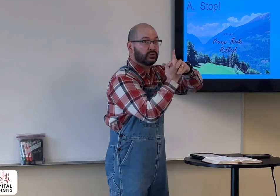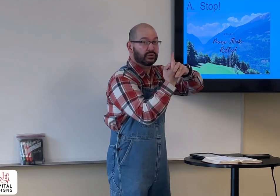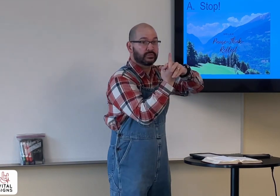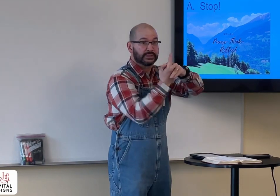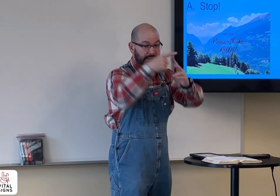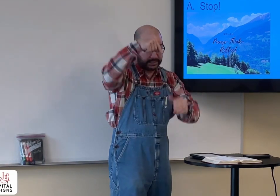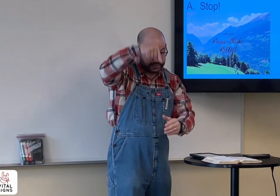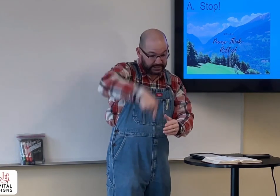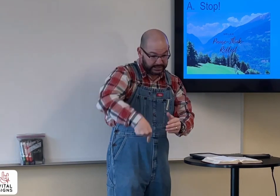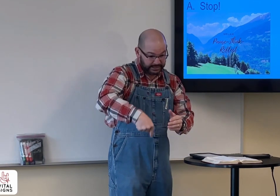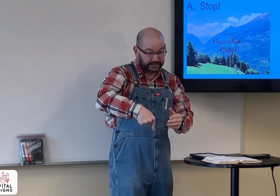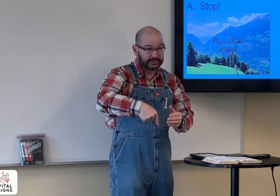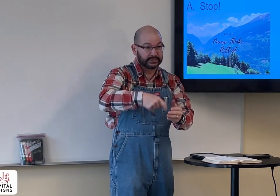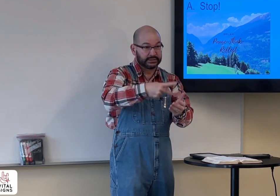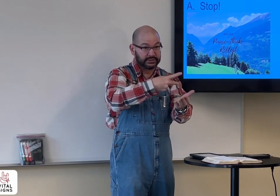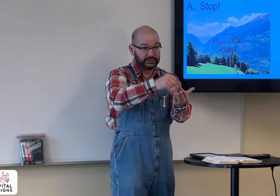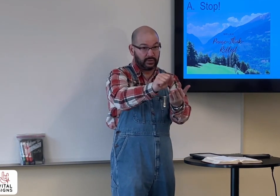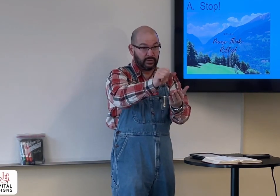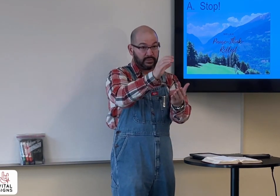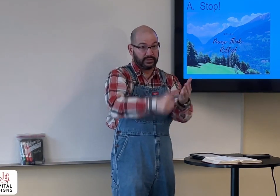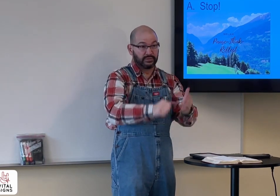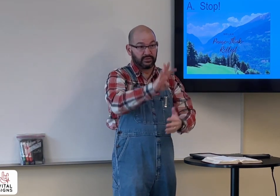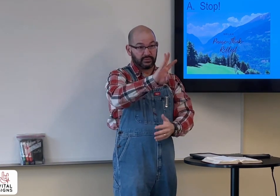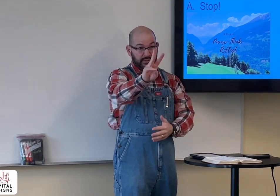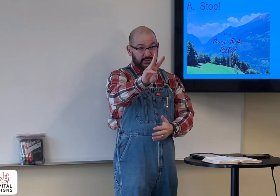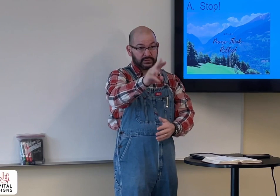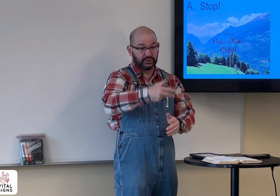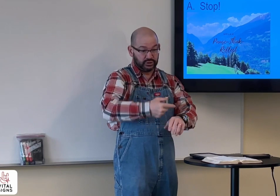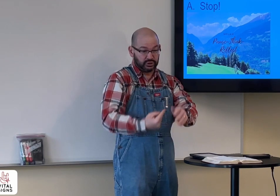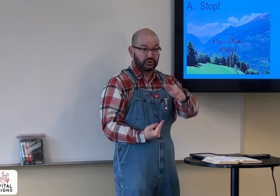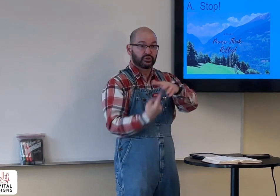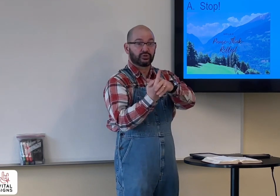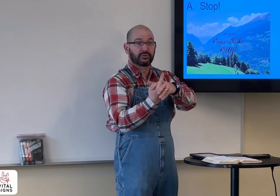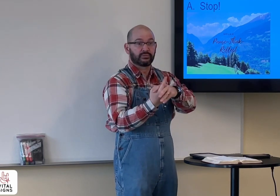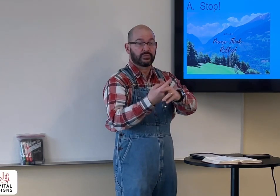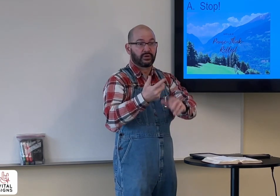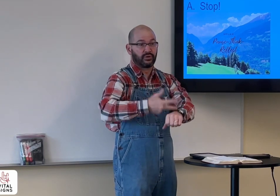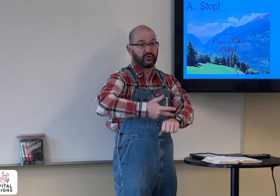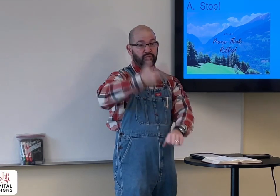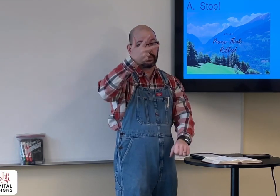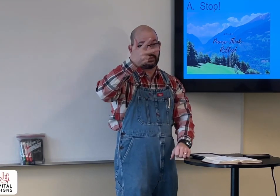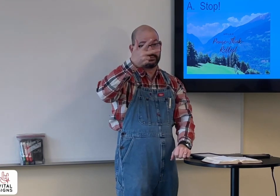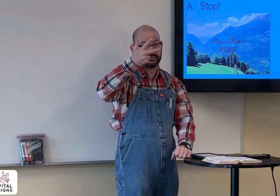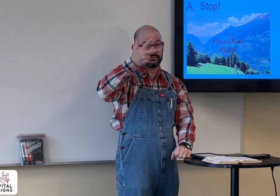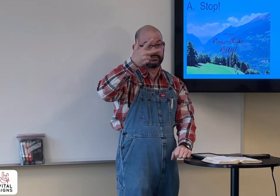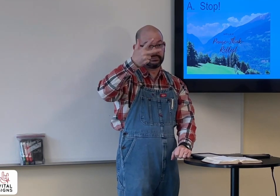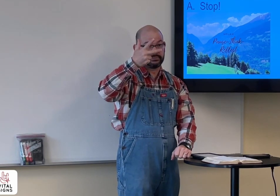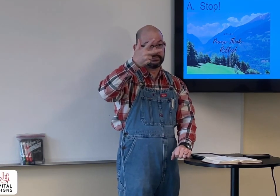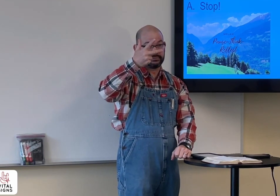It shows up in this psalm, chapter 46. It shows up three times.